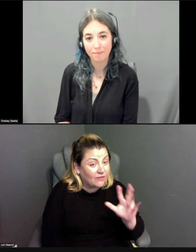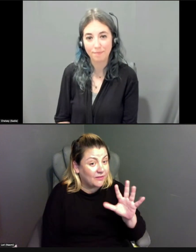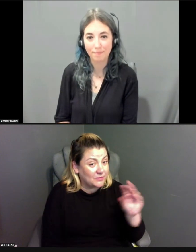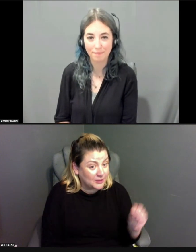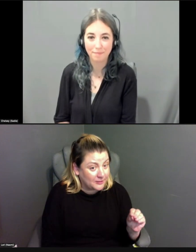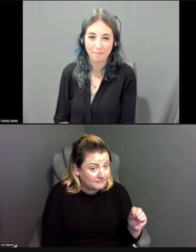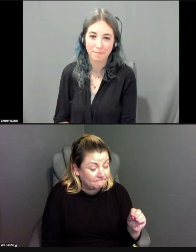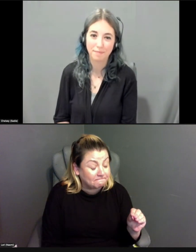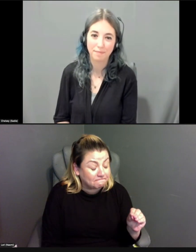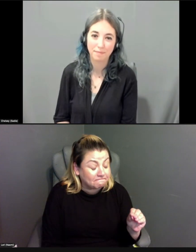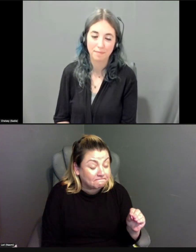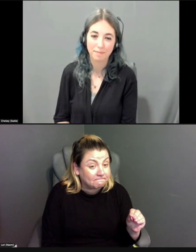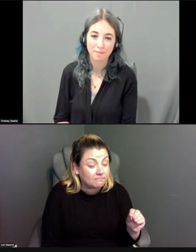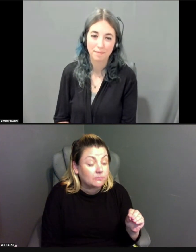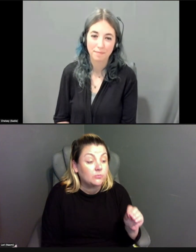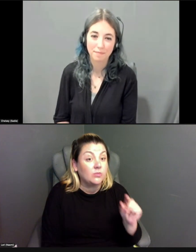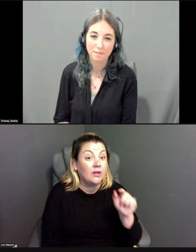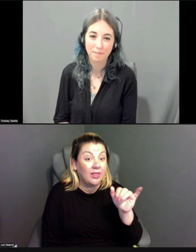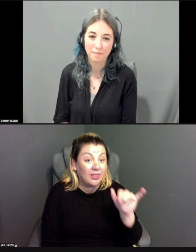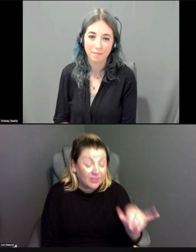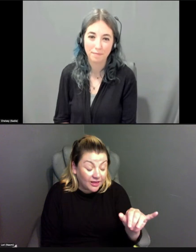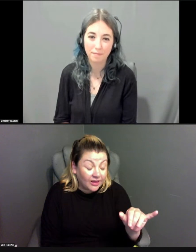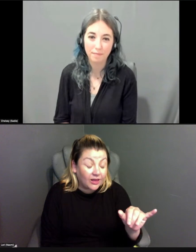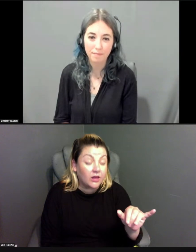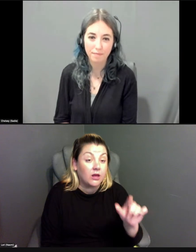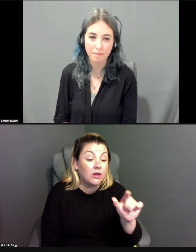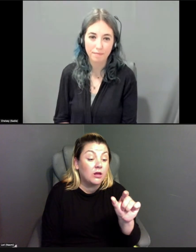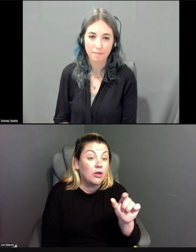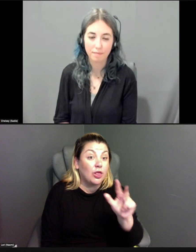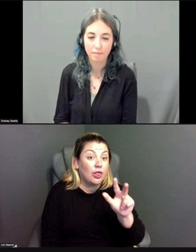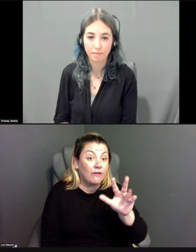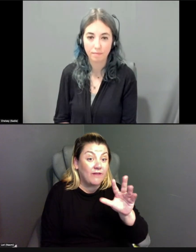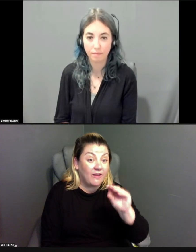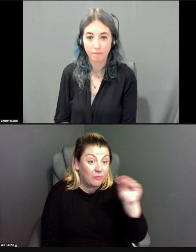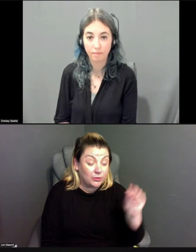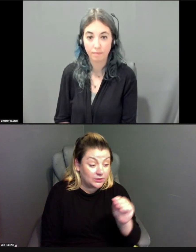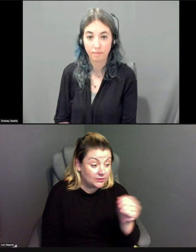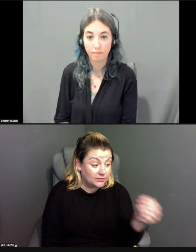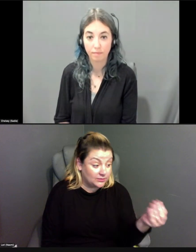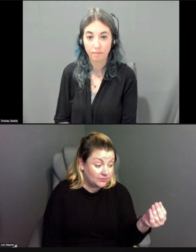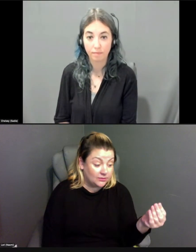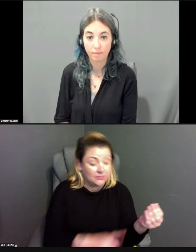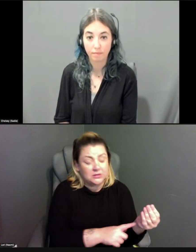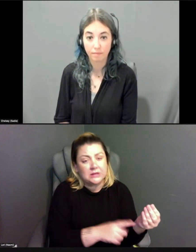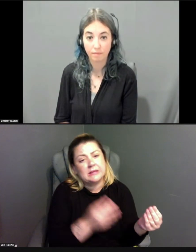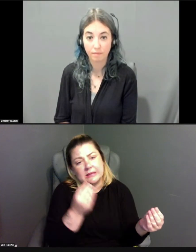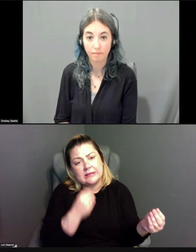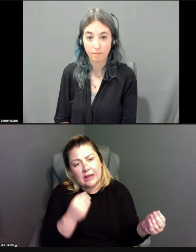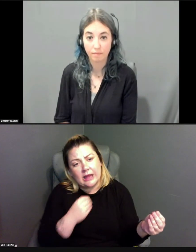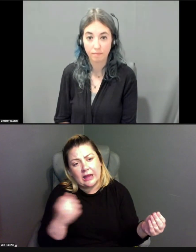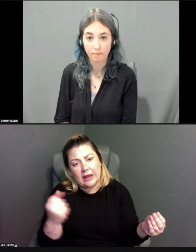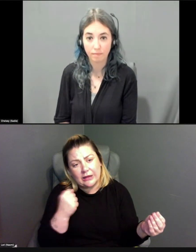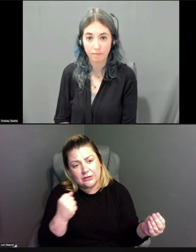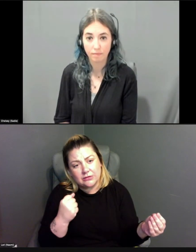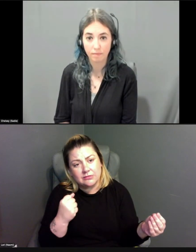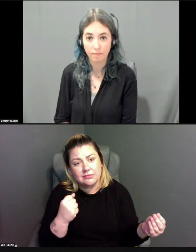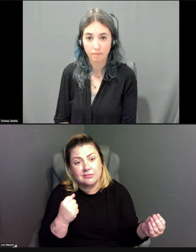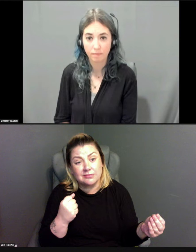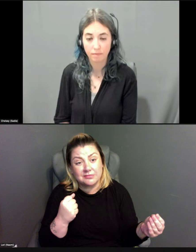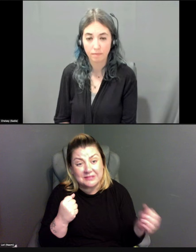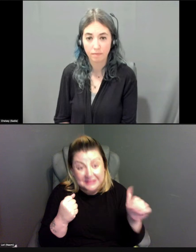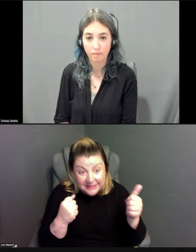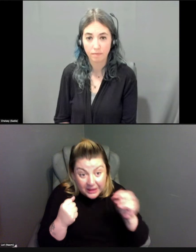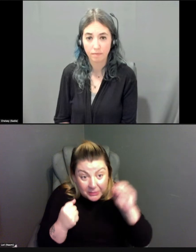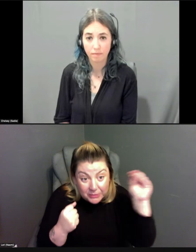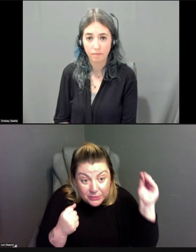The part of that little personal behavior section that is diet and exercise is like 10% or something like